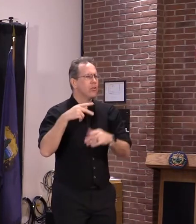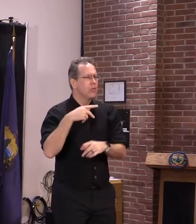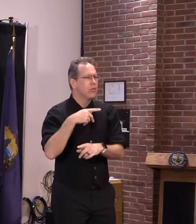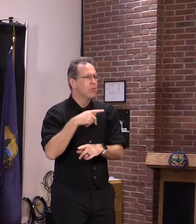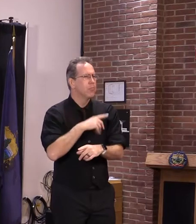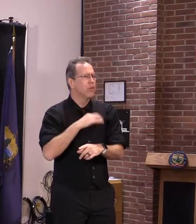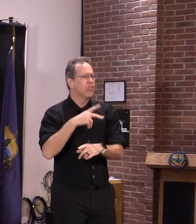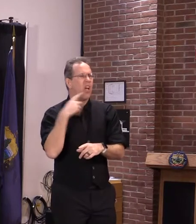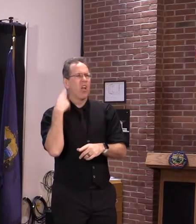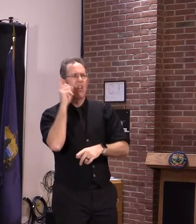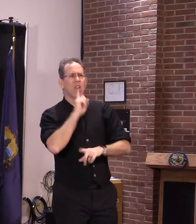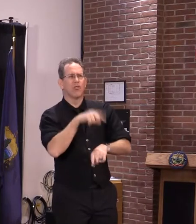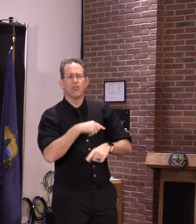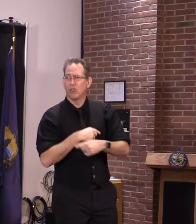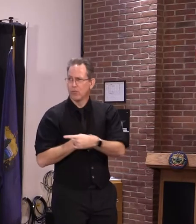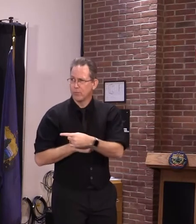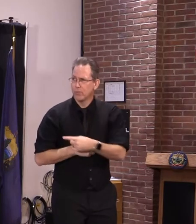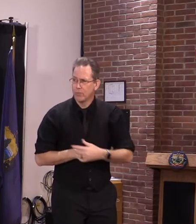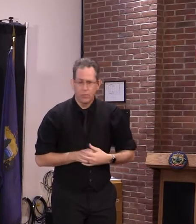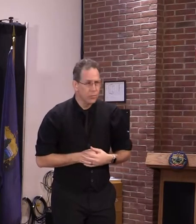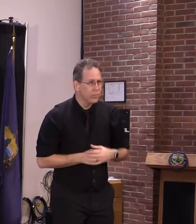some numbers to it.